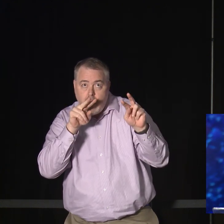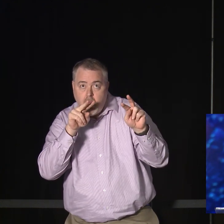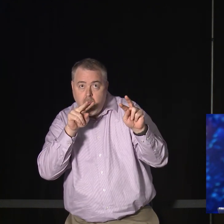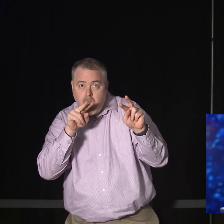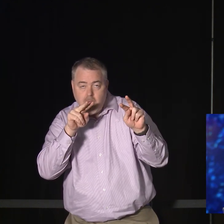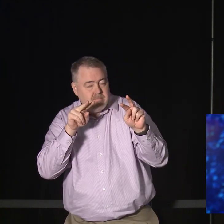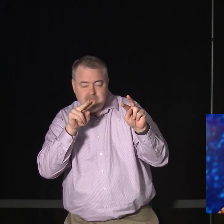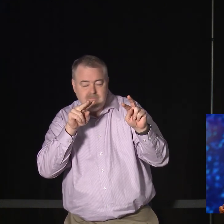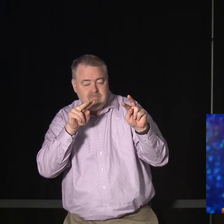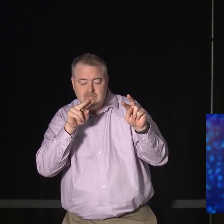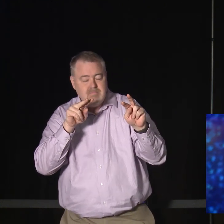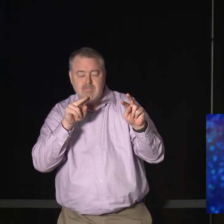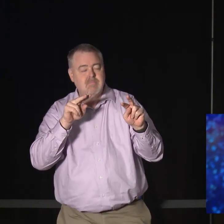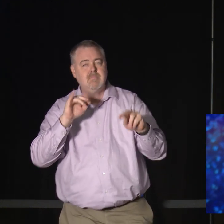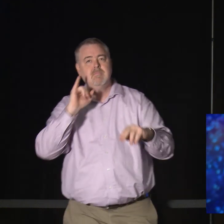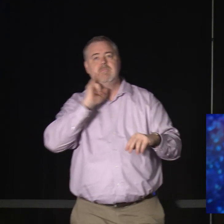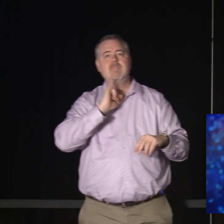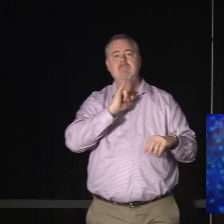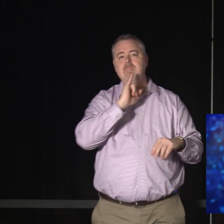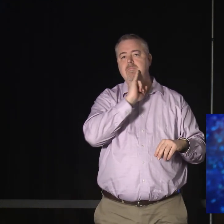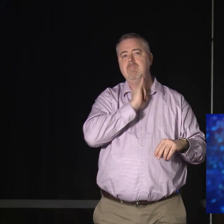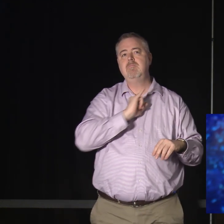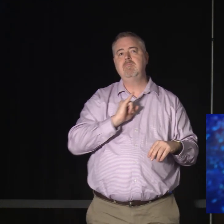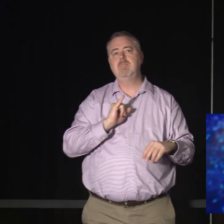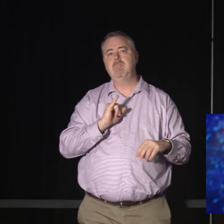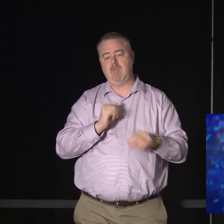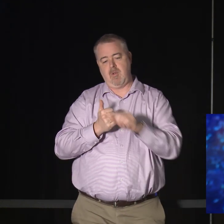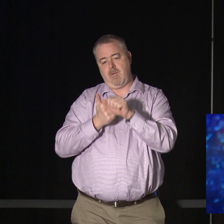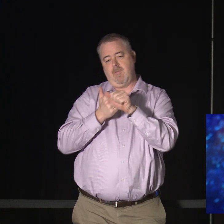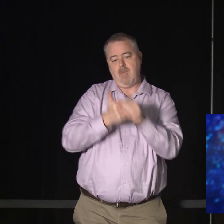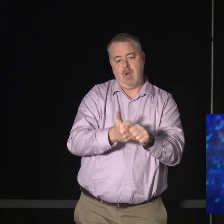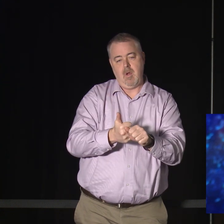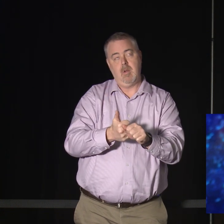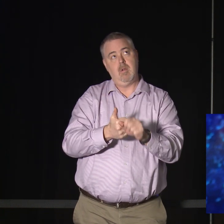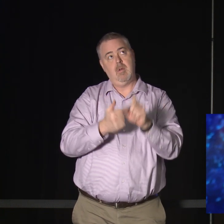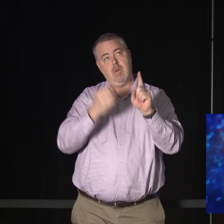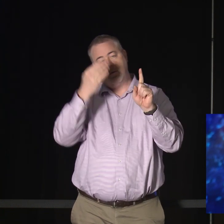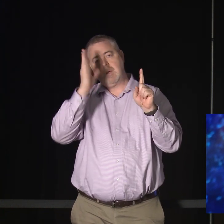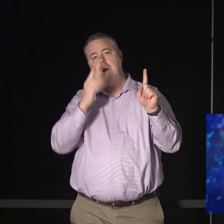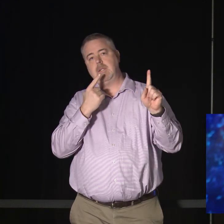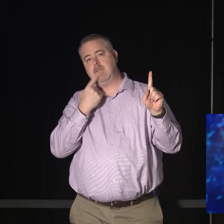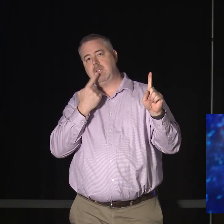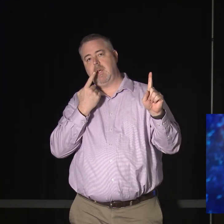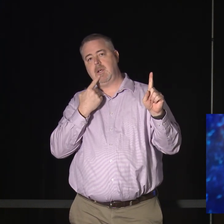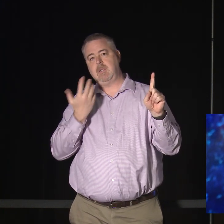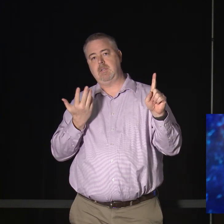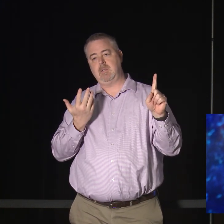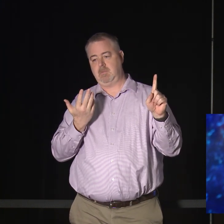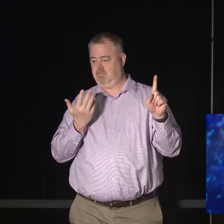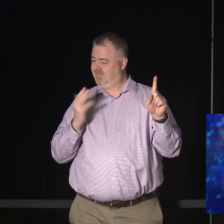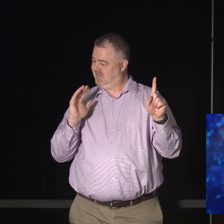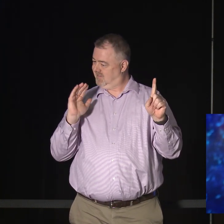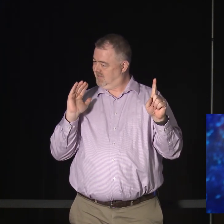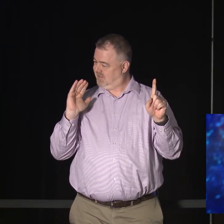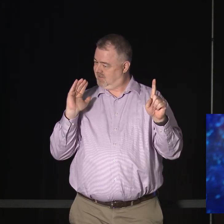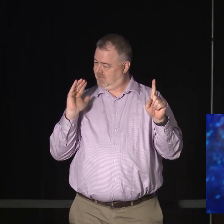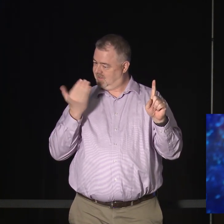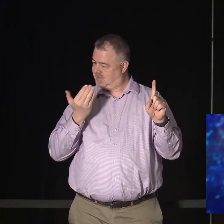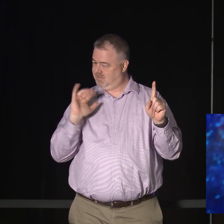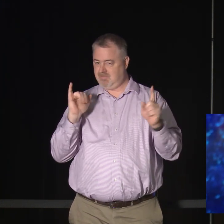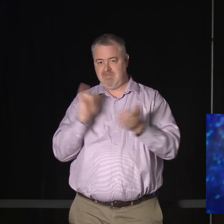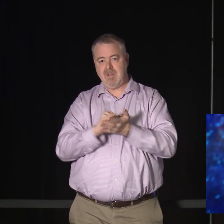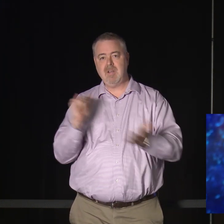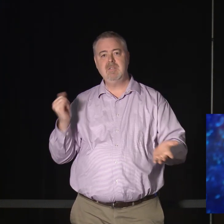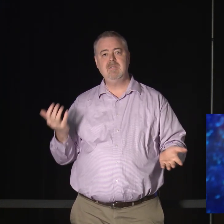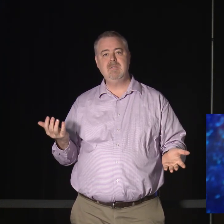but because Israel did what God asked, as improbable as it seemed.